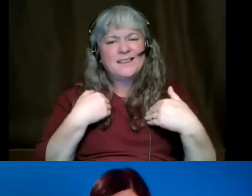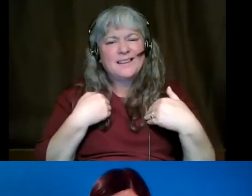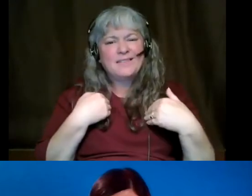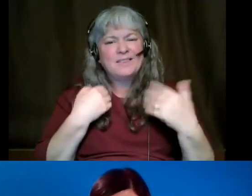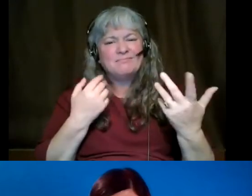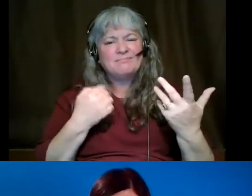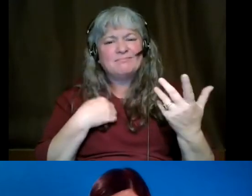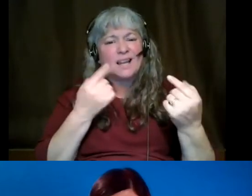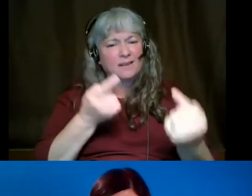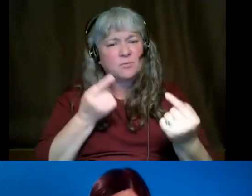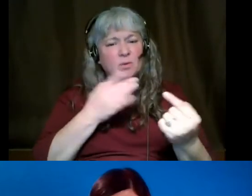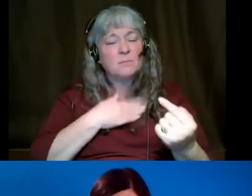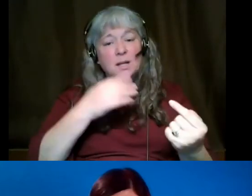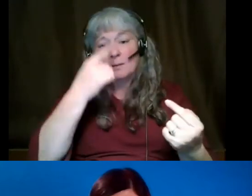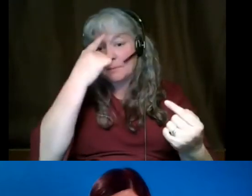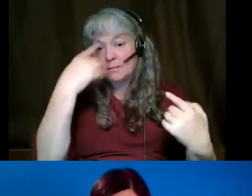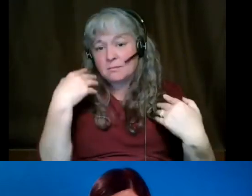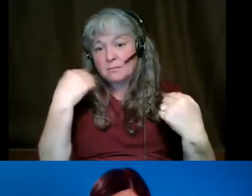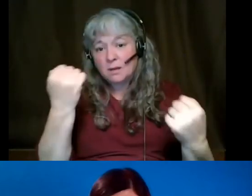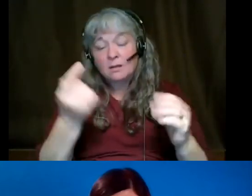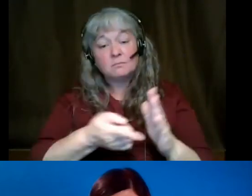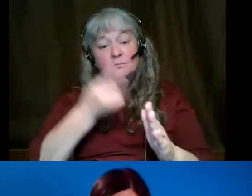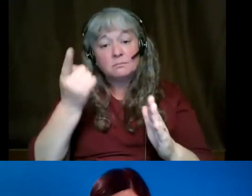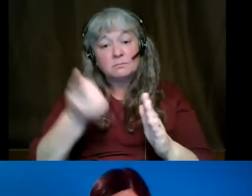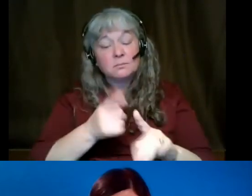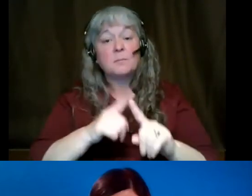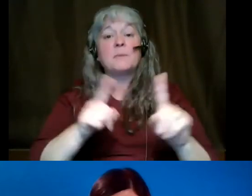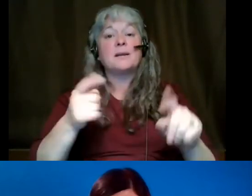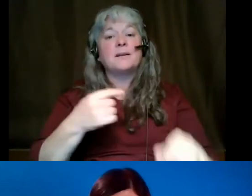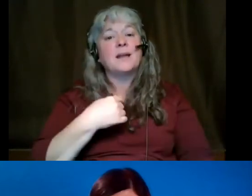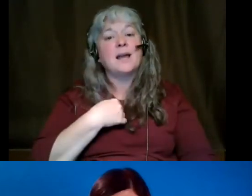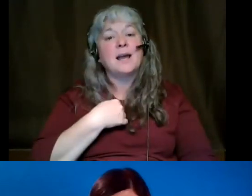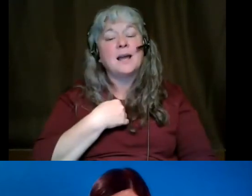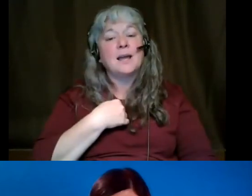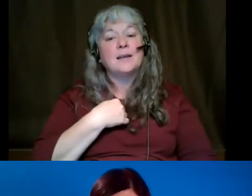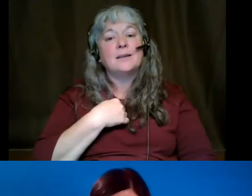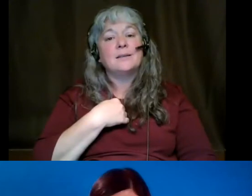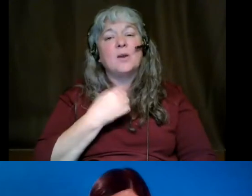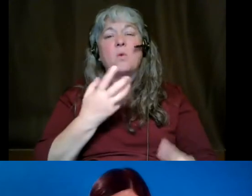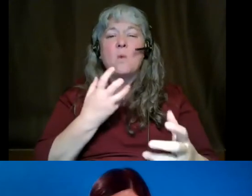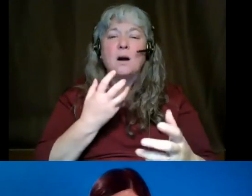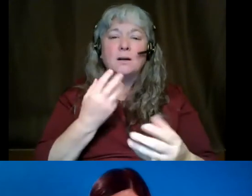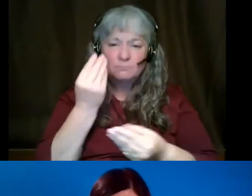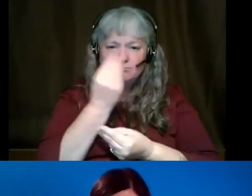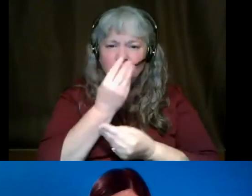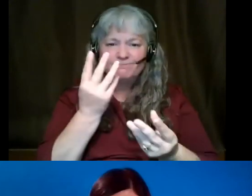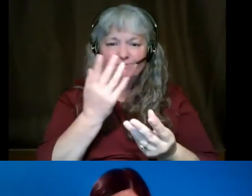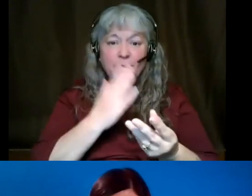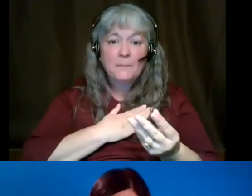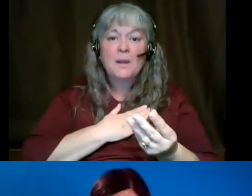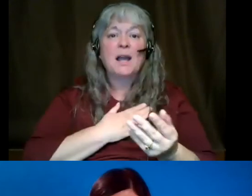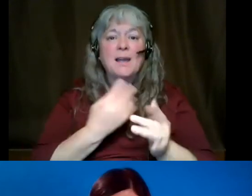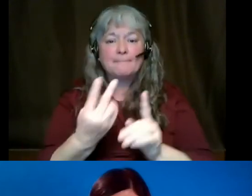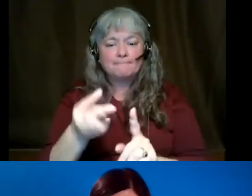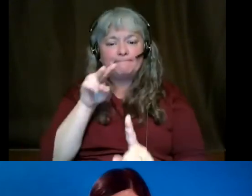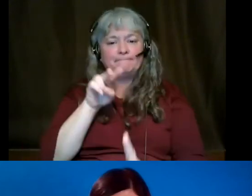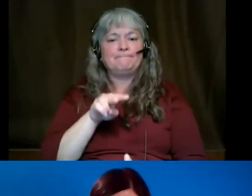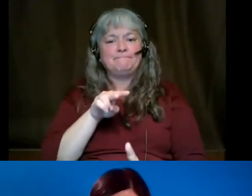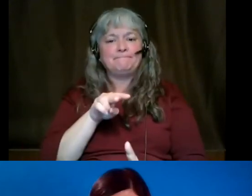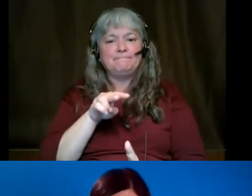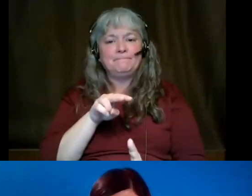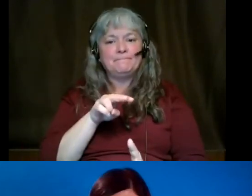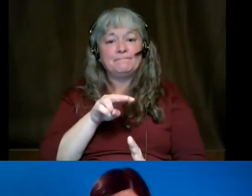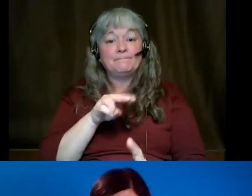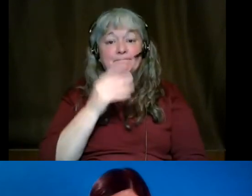struggled with my mental health at times, but I would like to say from my standpoint that it definitely